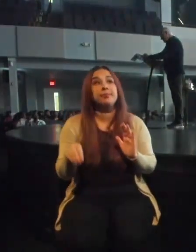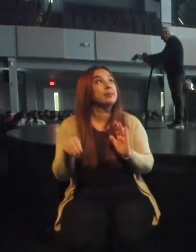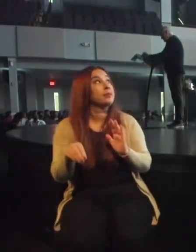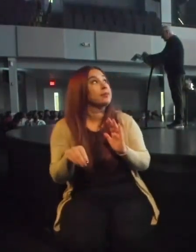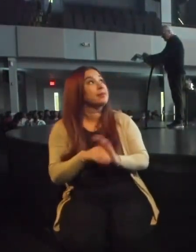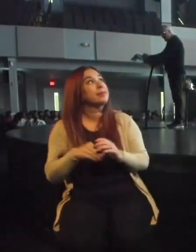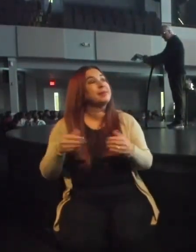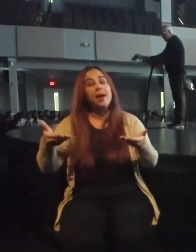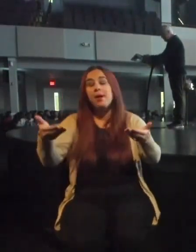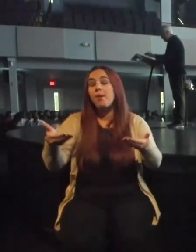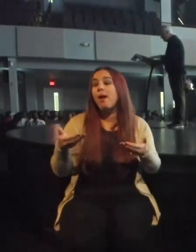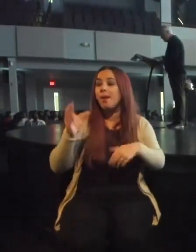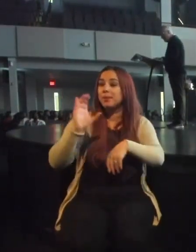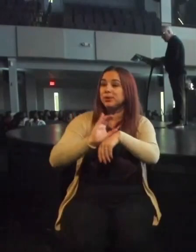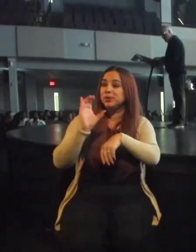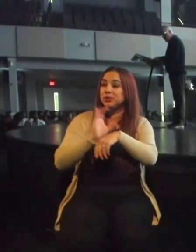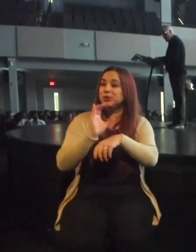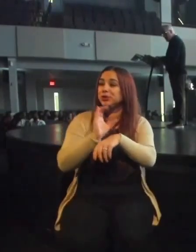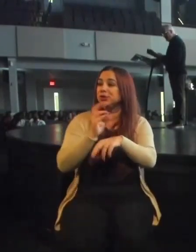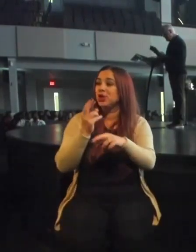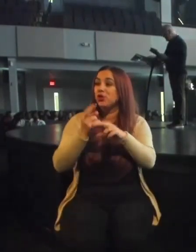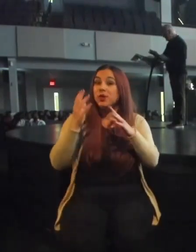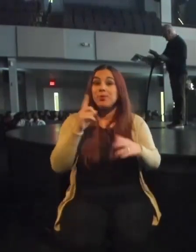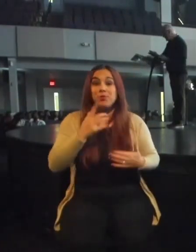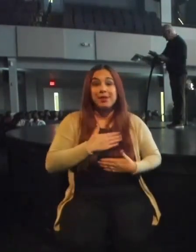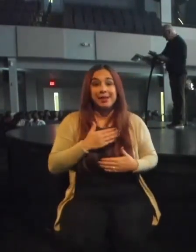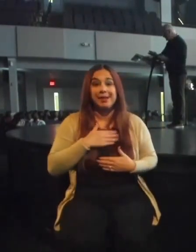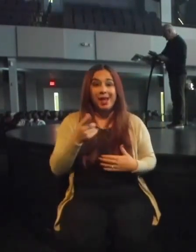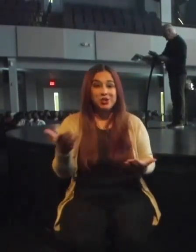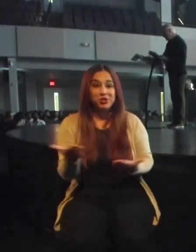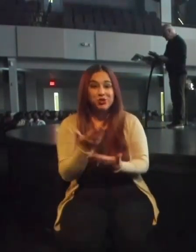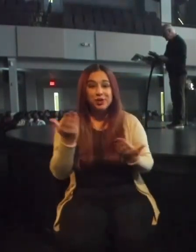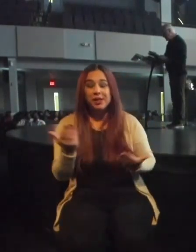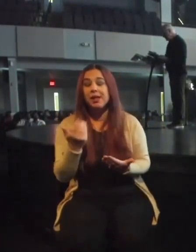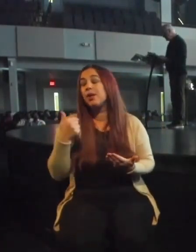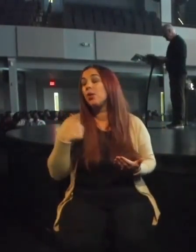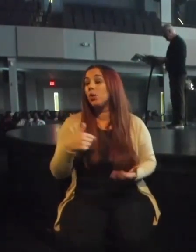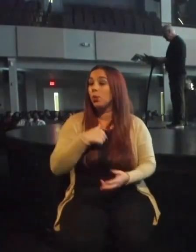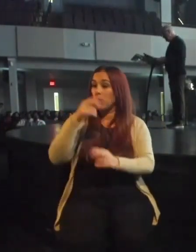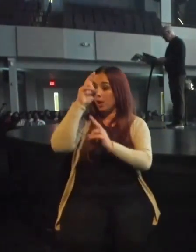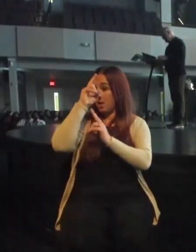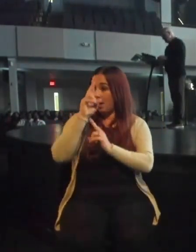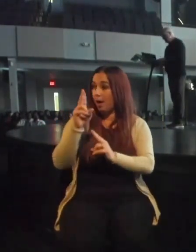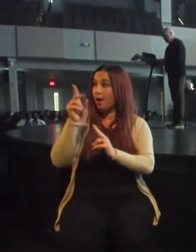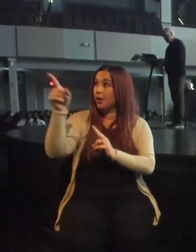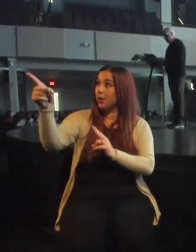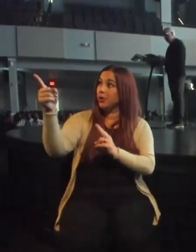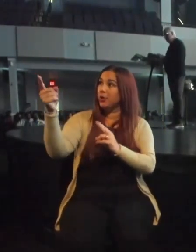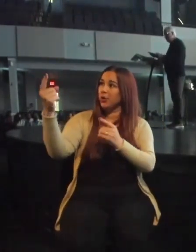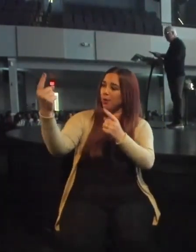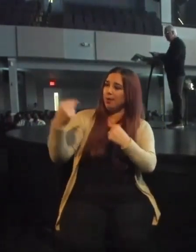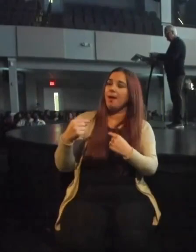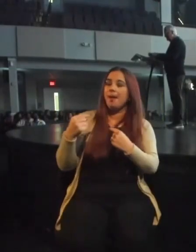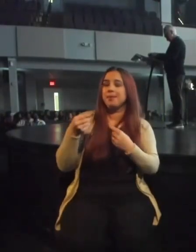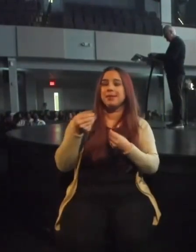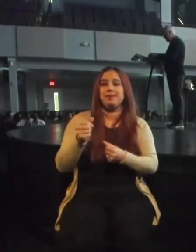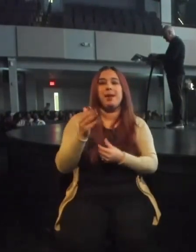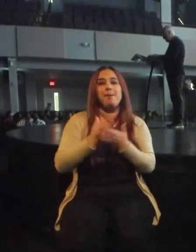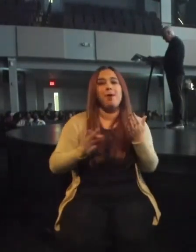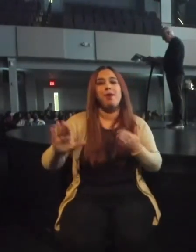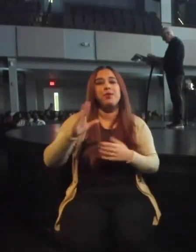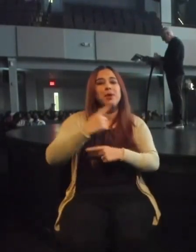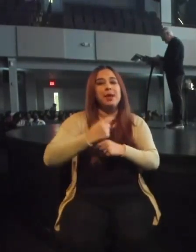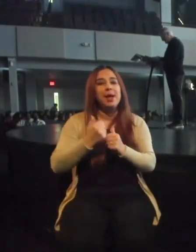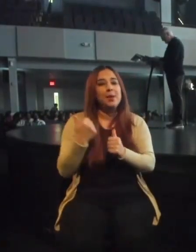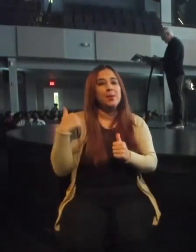Welcome to Church of the Redeemer. We're so glad you're joining us today. Yes, we are honored that you would spend part of your day with us. If this is your